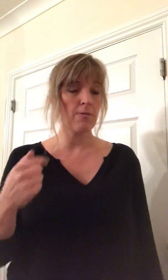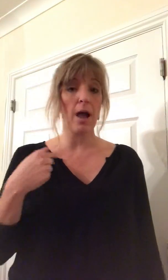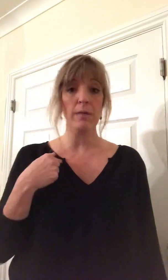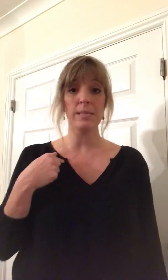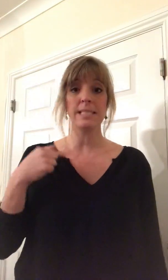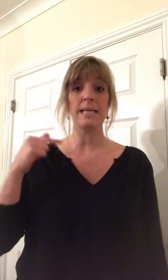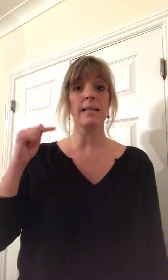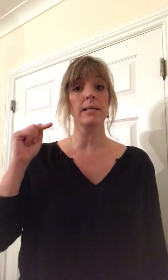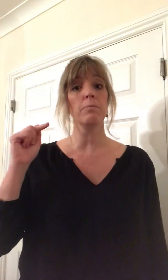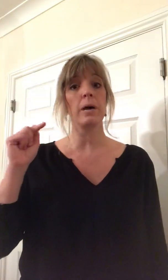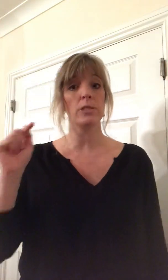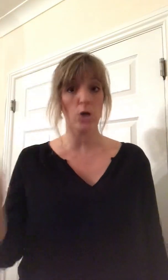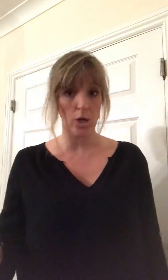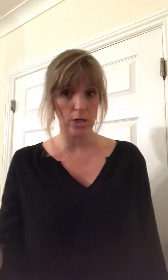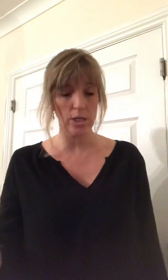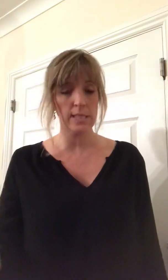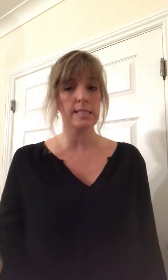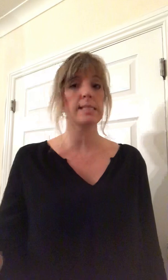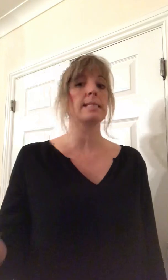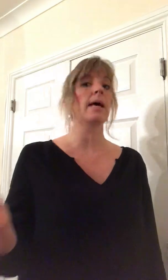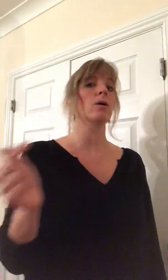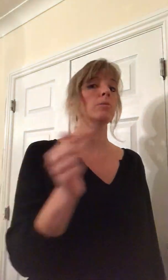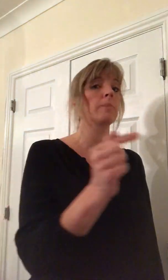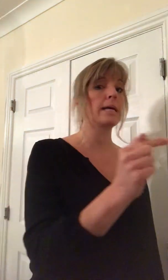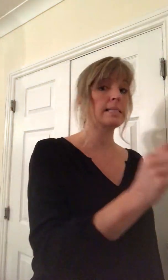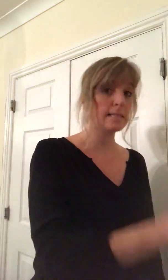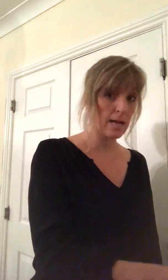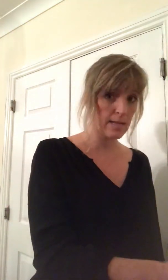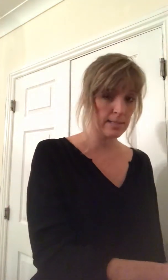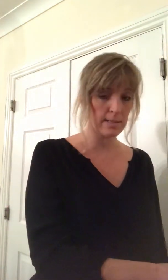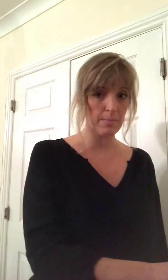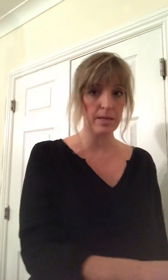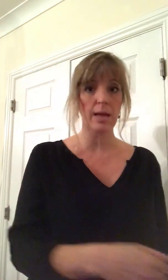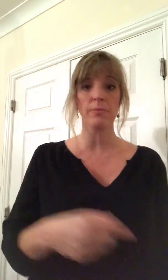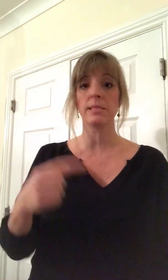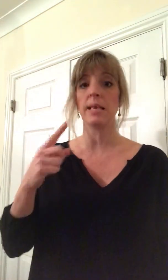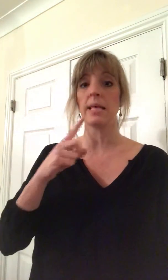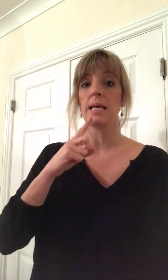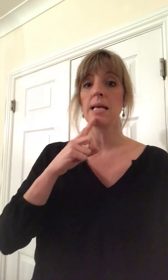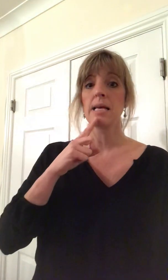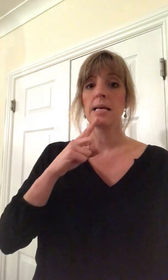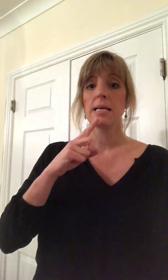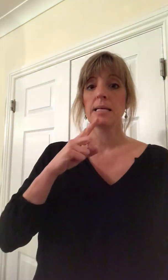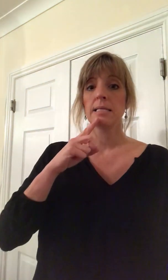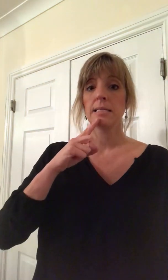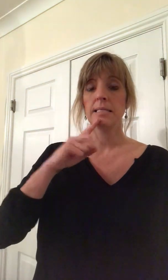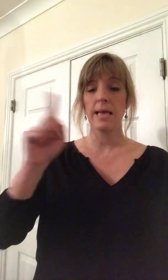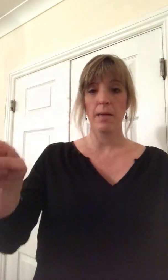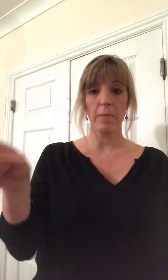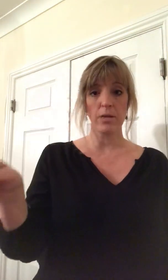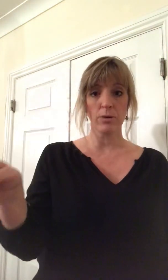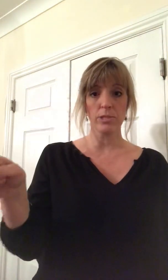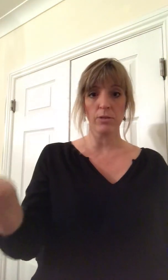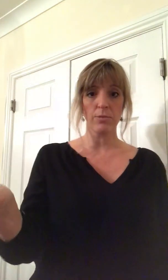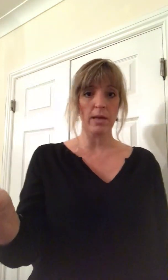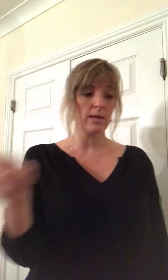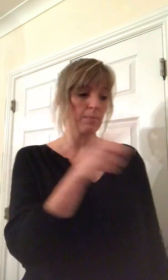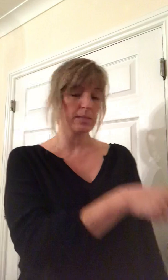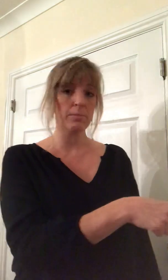I was telling my daughter to tell my son something, I would say, and my daughter was on the right and my son was